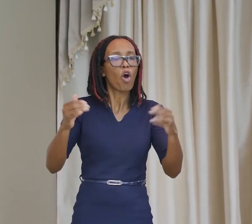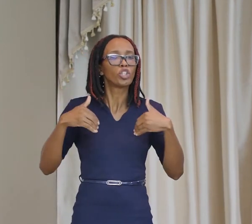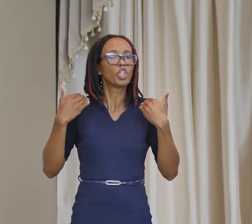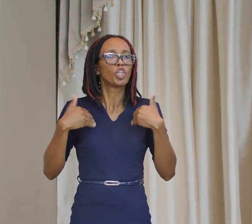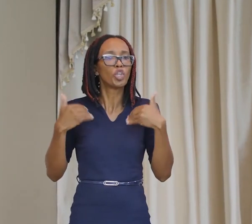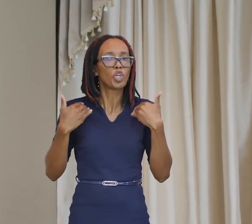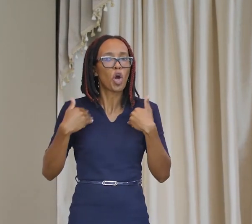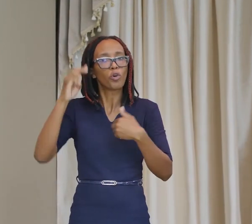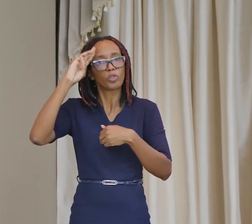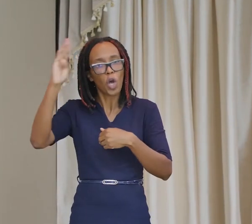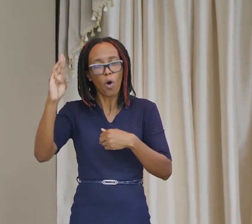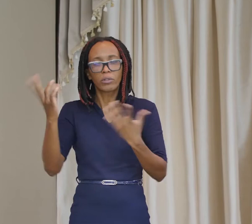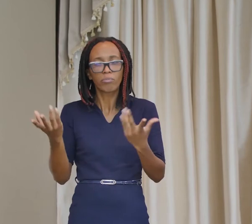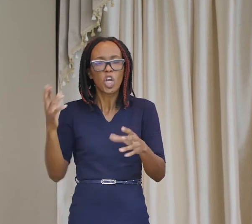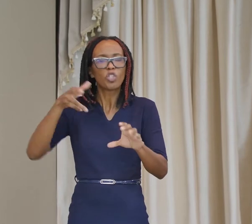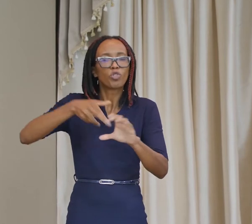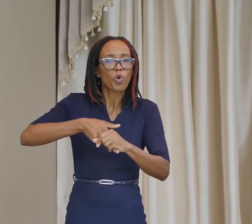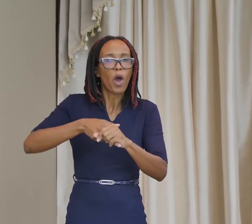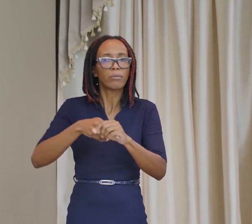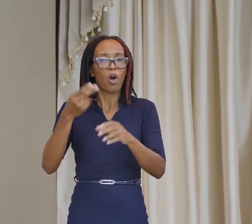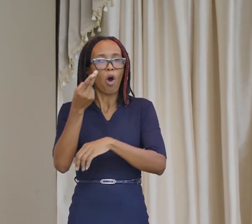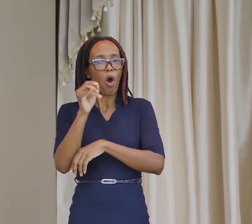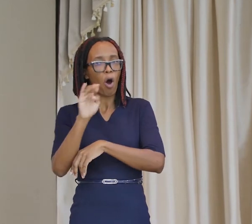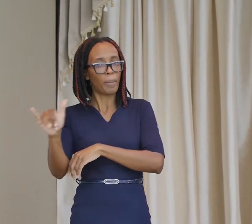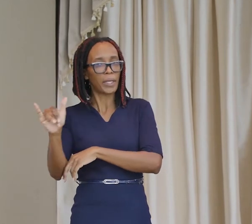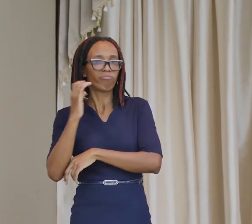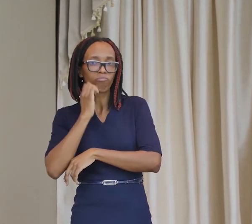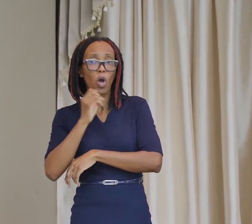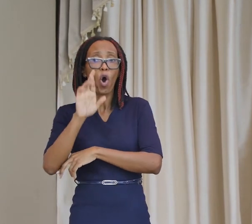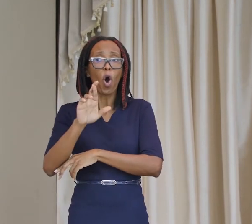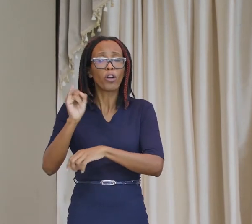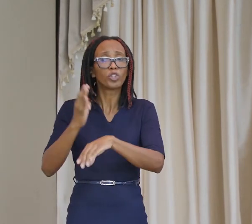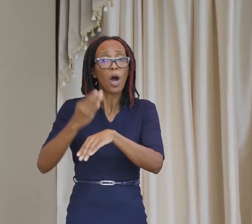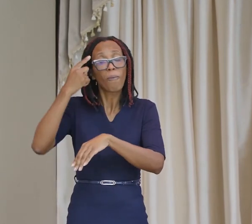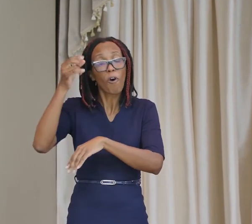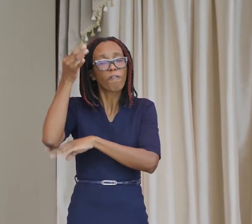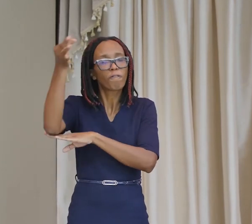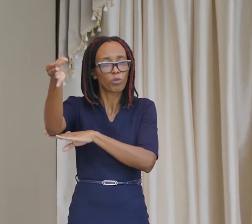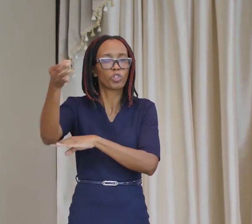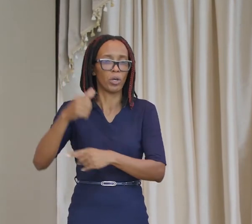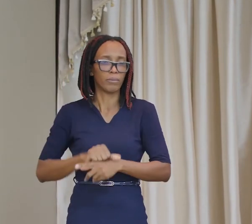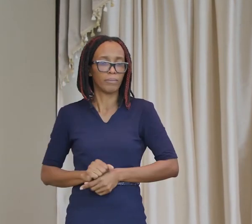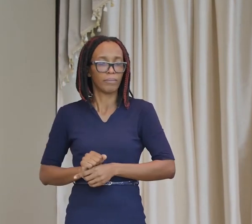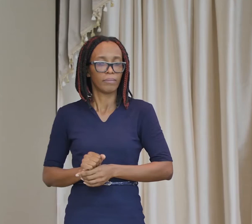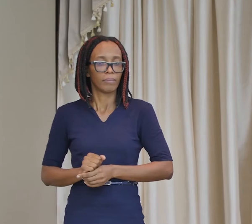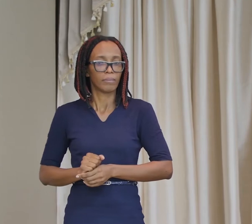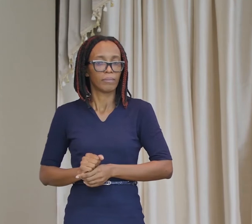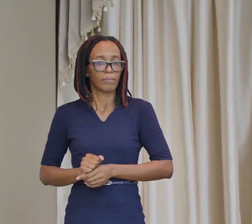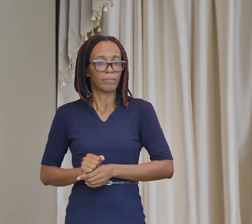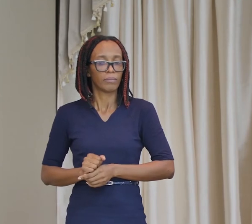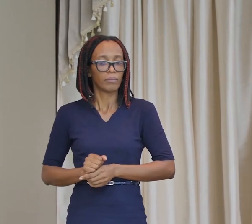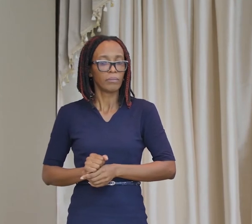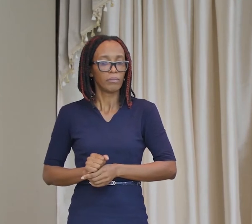person to take up a hobby or occupation which may offer him a career for life. As we